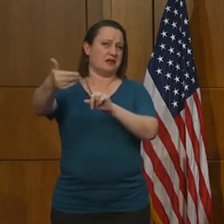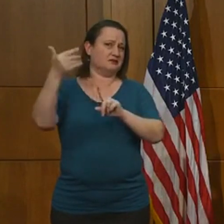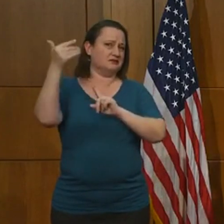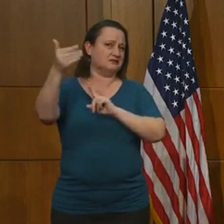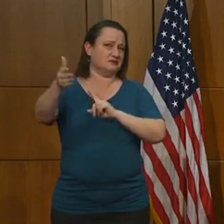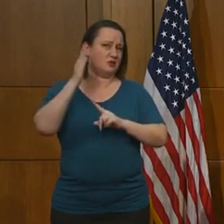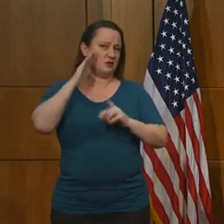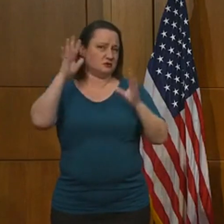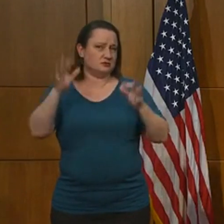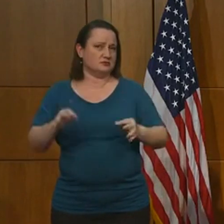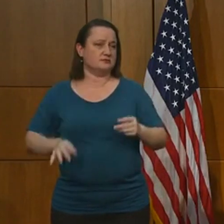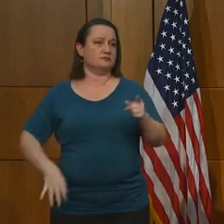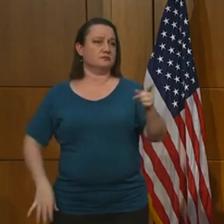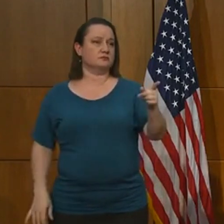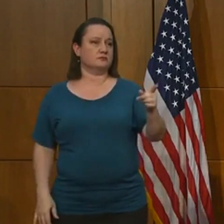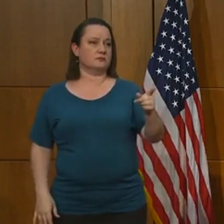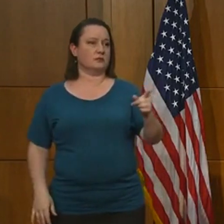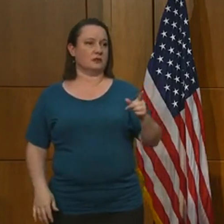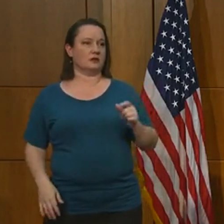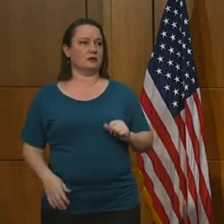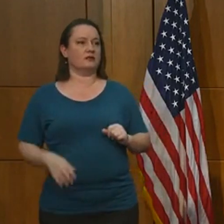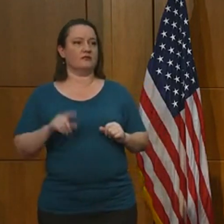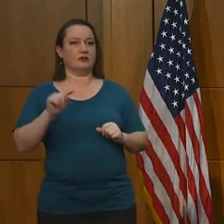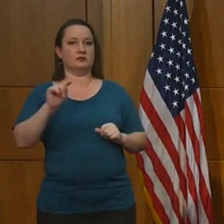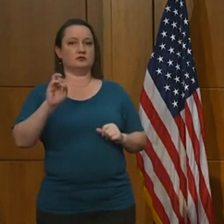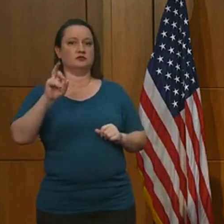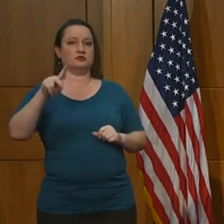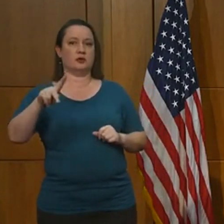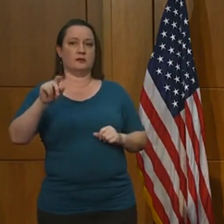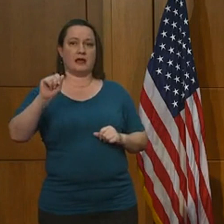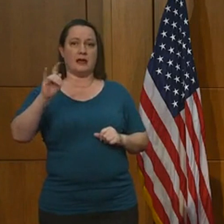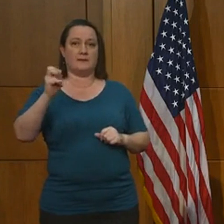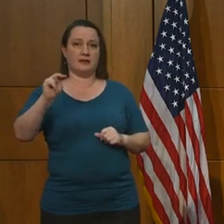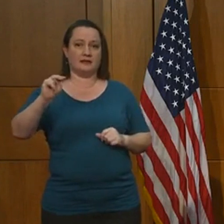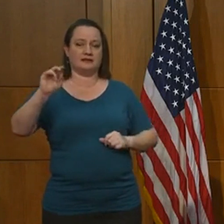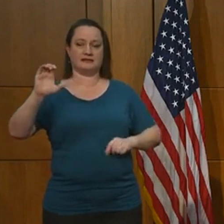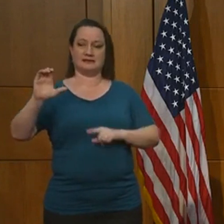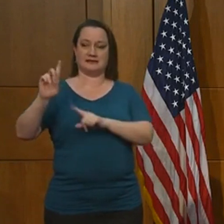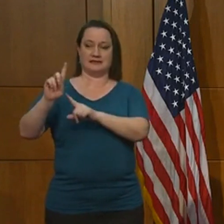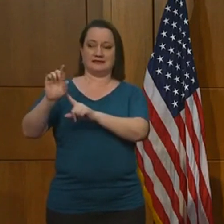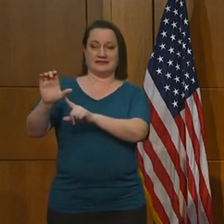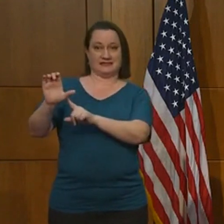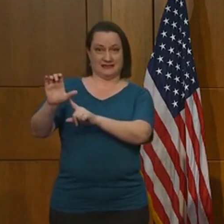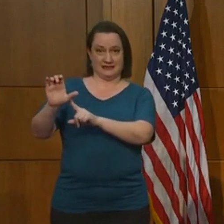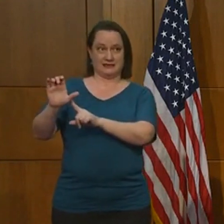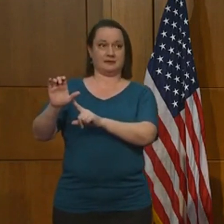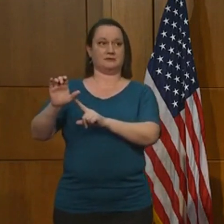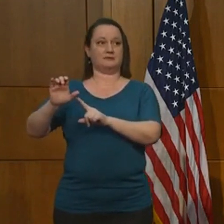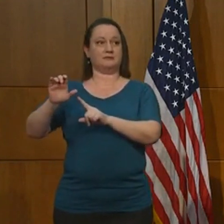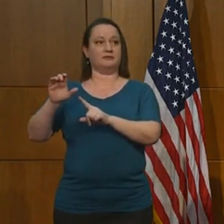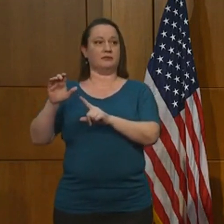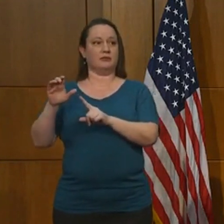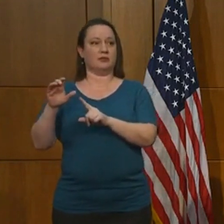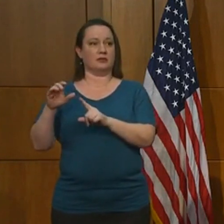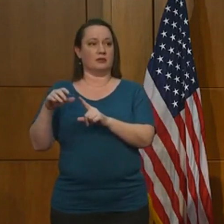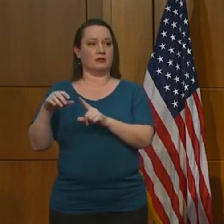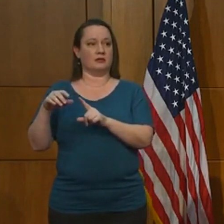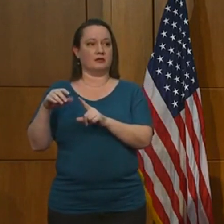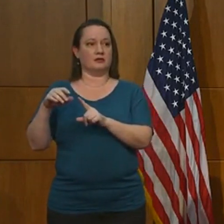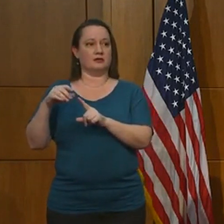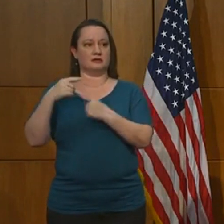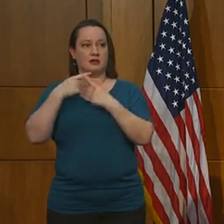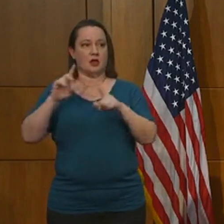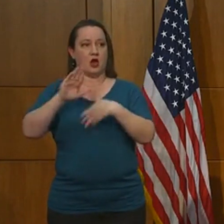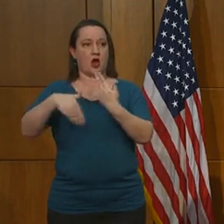Not to catch you off guard here with this, but just from the Trump administration, the CDC at the Trump administration's request has apparently declared all